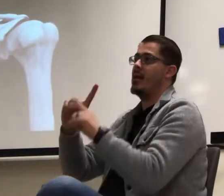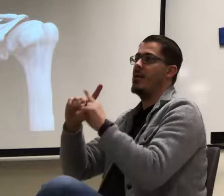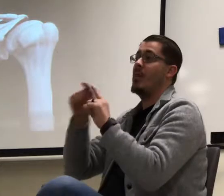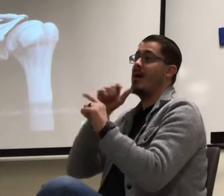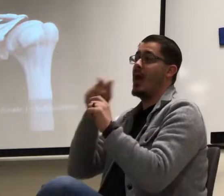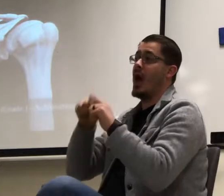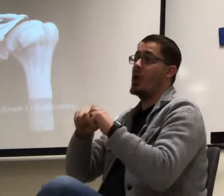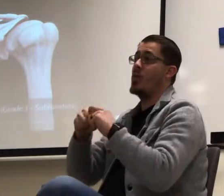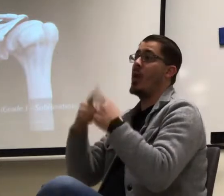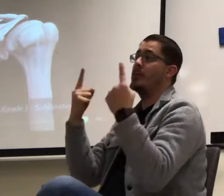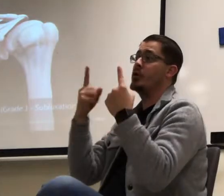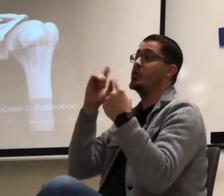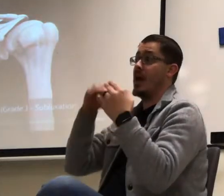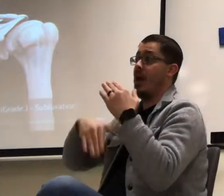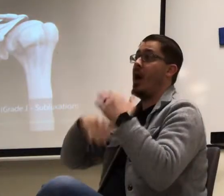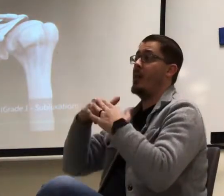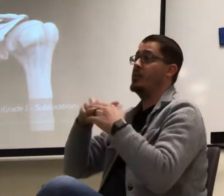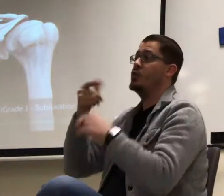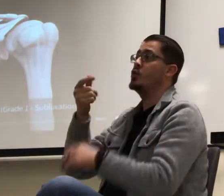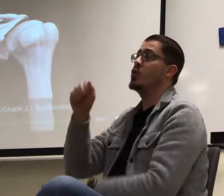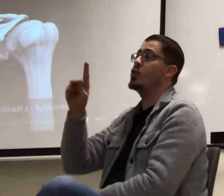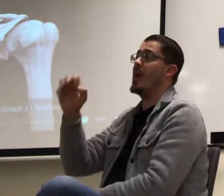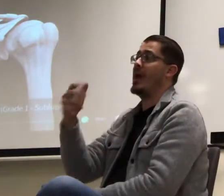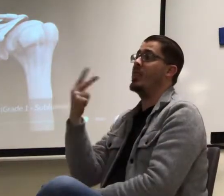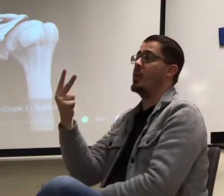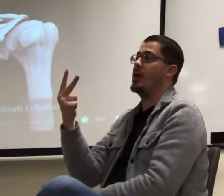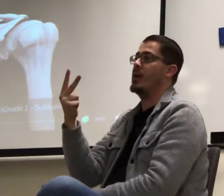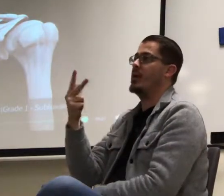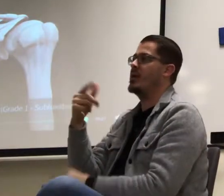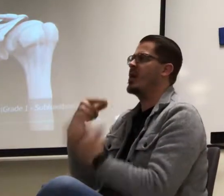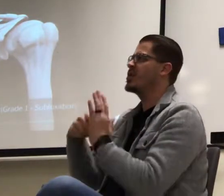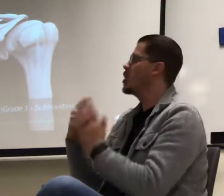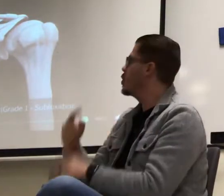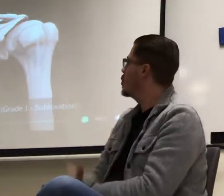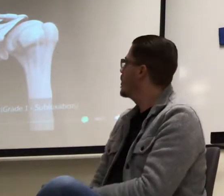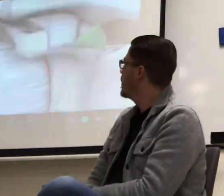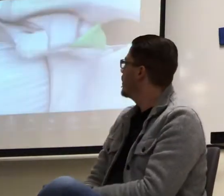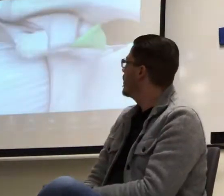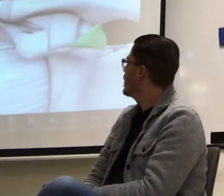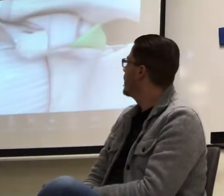you can go all the way to grade 3. I'll just give you an idea.